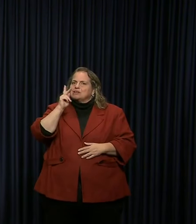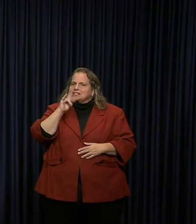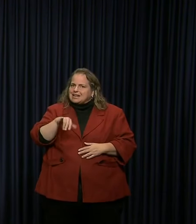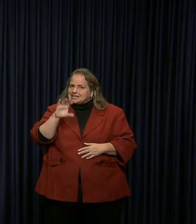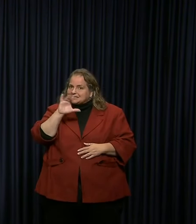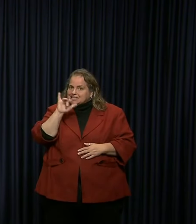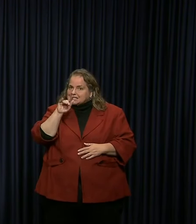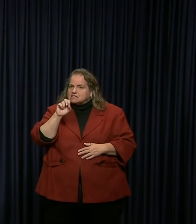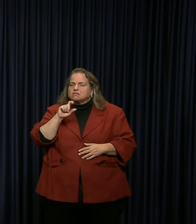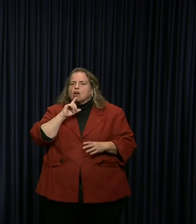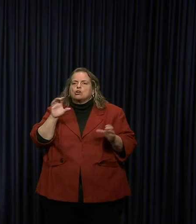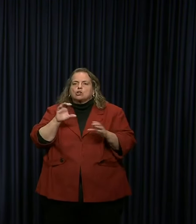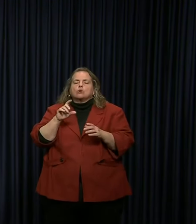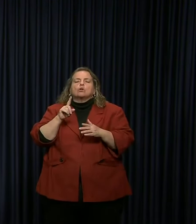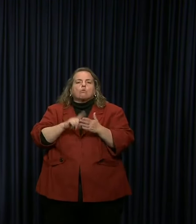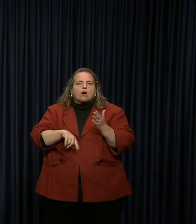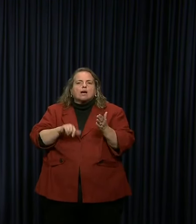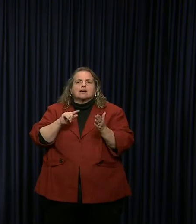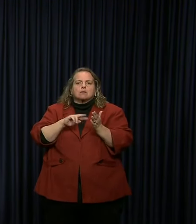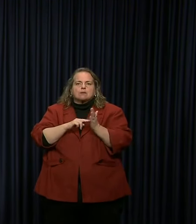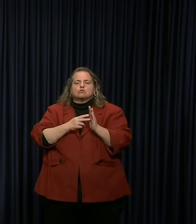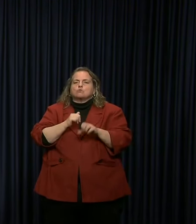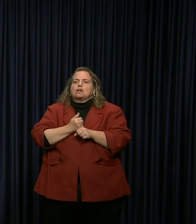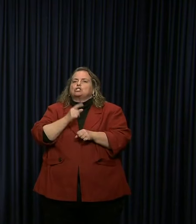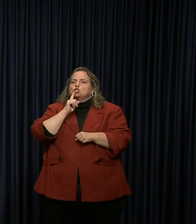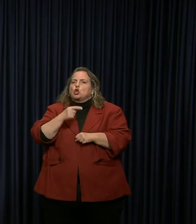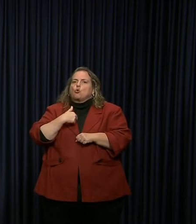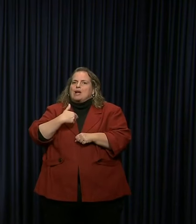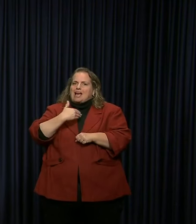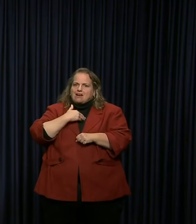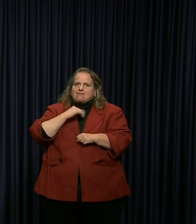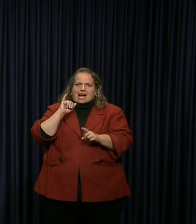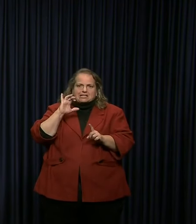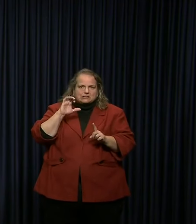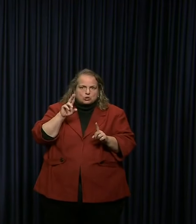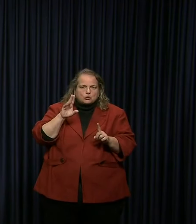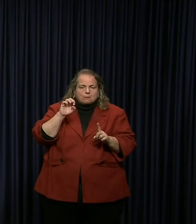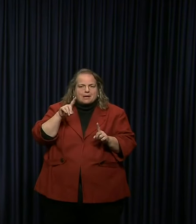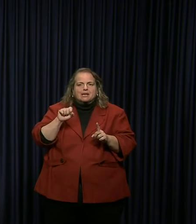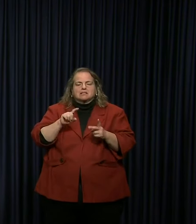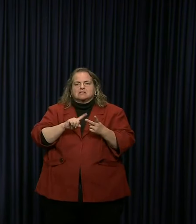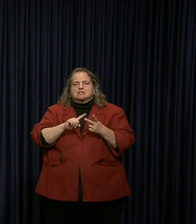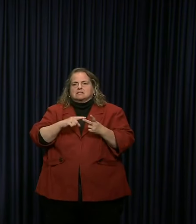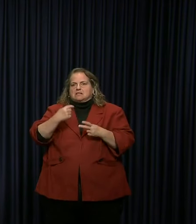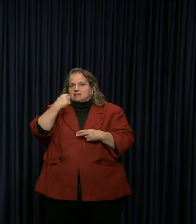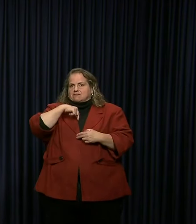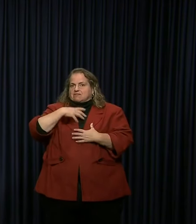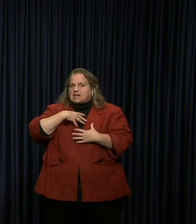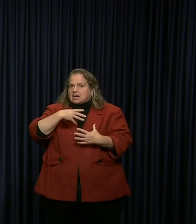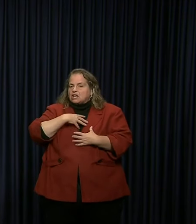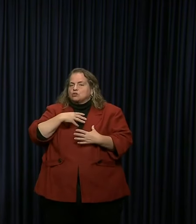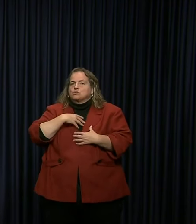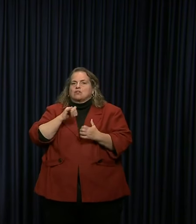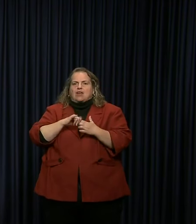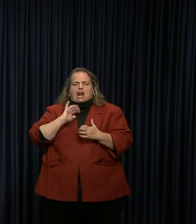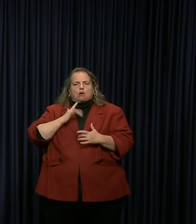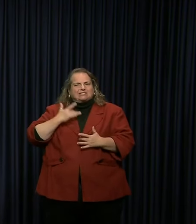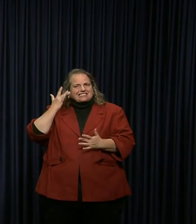it takes to make sure that we have the beds and the ICU beds and the ventilators that our sickest Kentuckians will